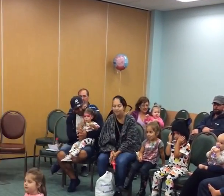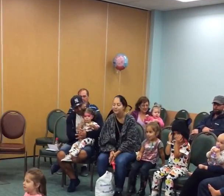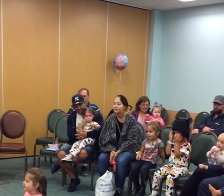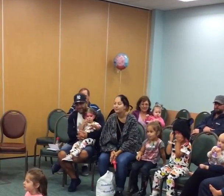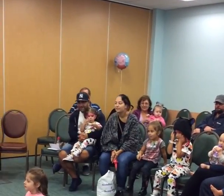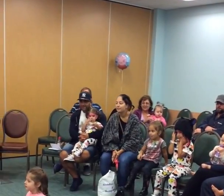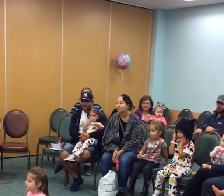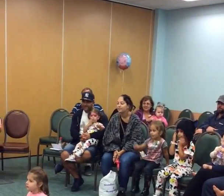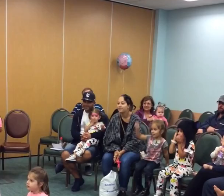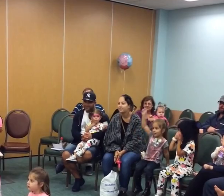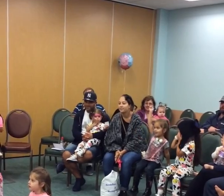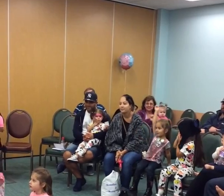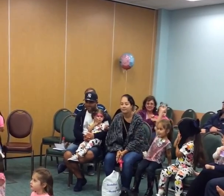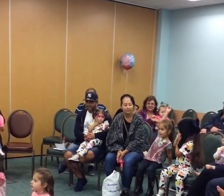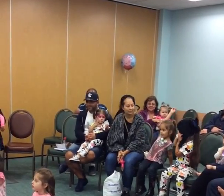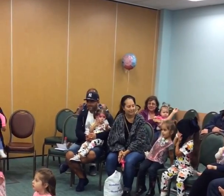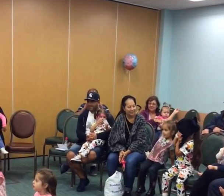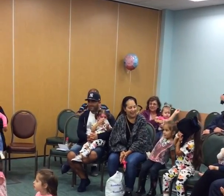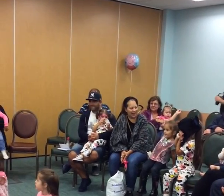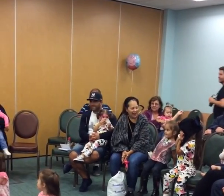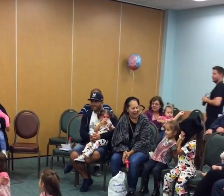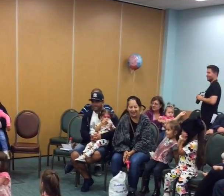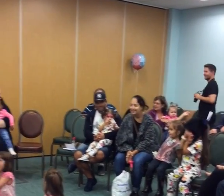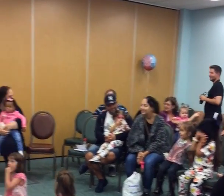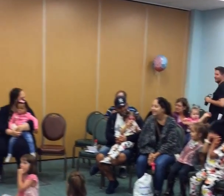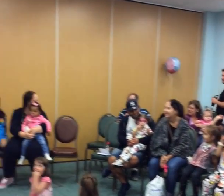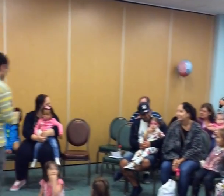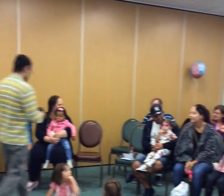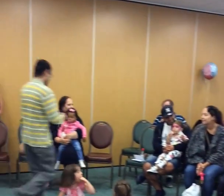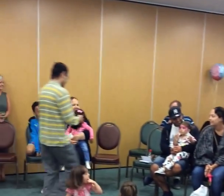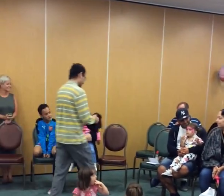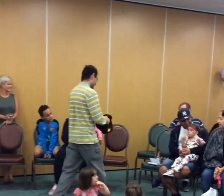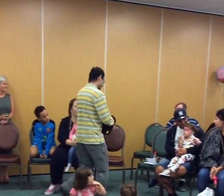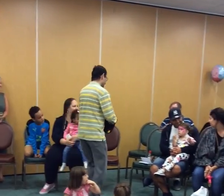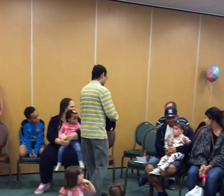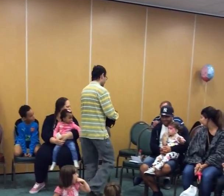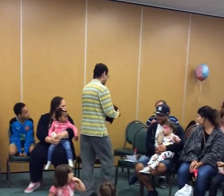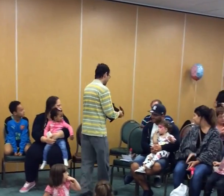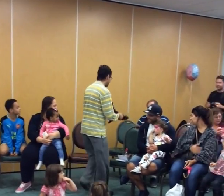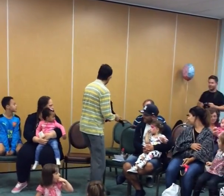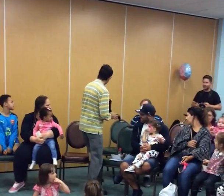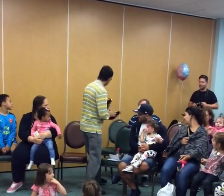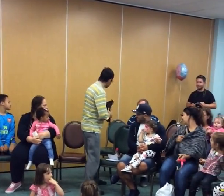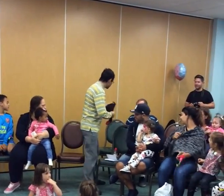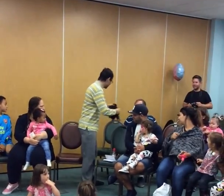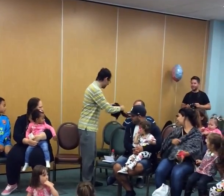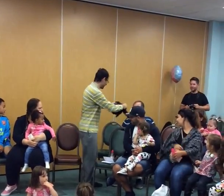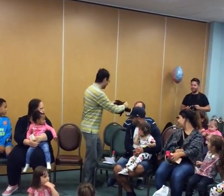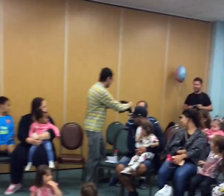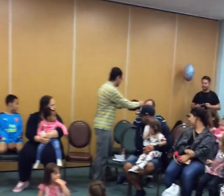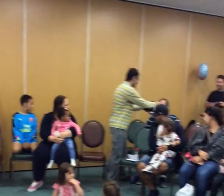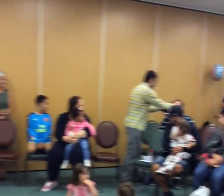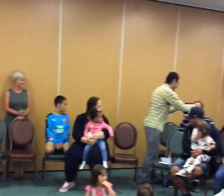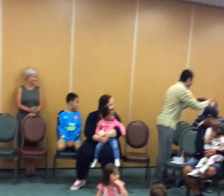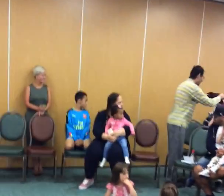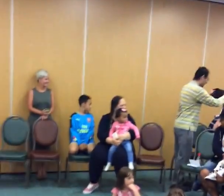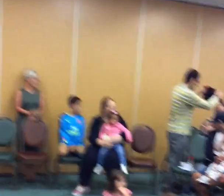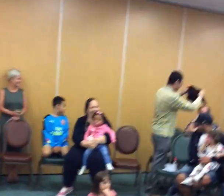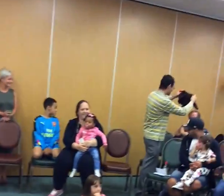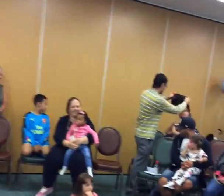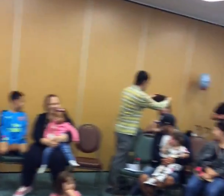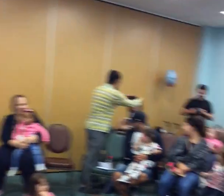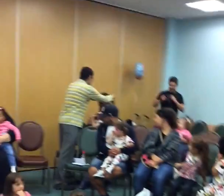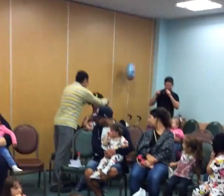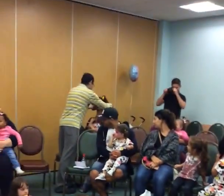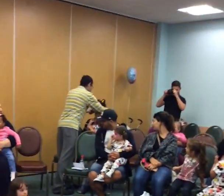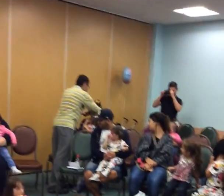2. Oh, that's right. There we go. You were volunteered, I think. Grandad? Yes. Well,